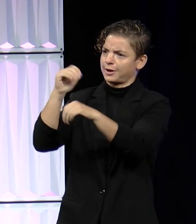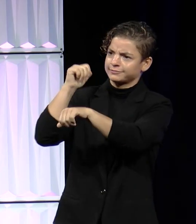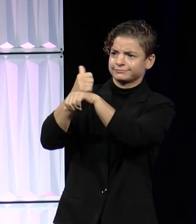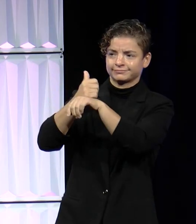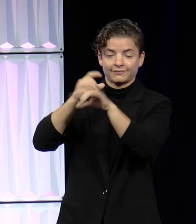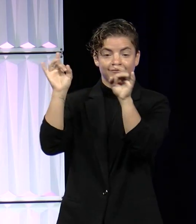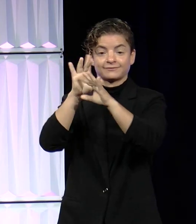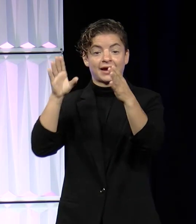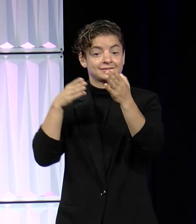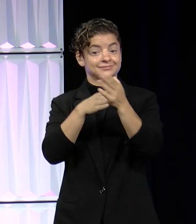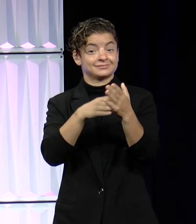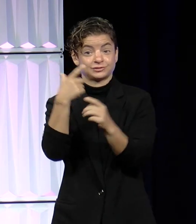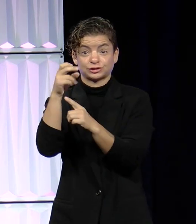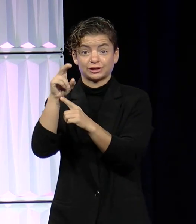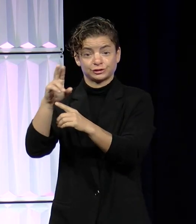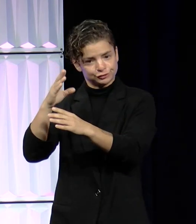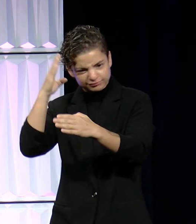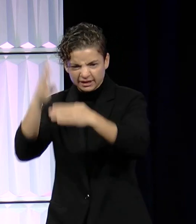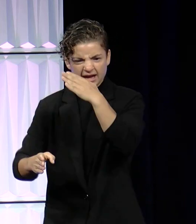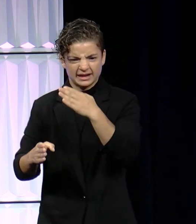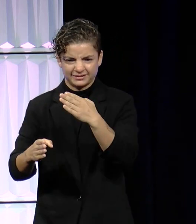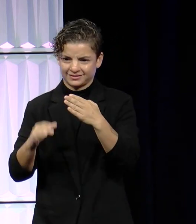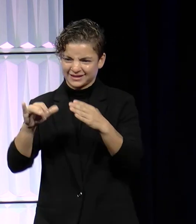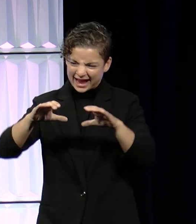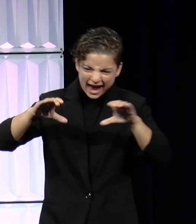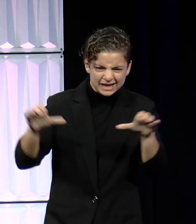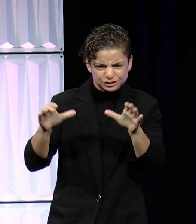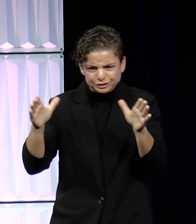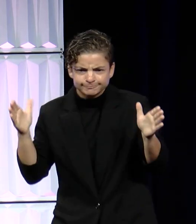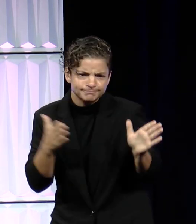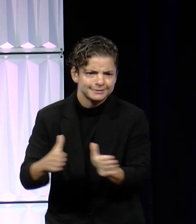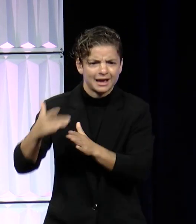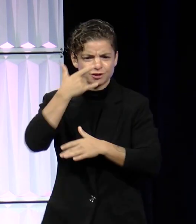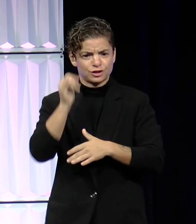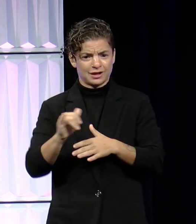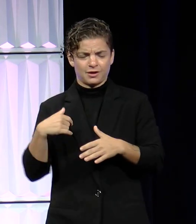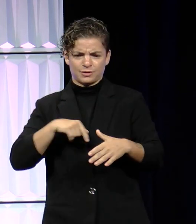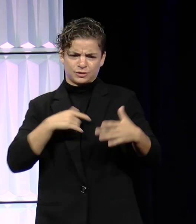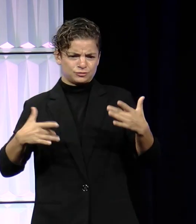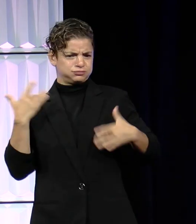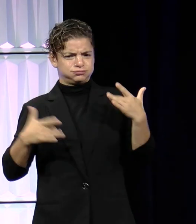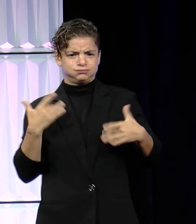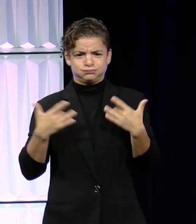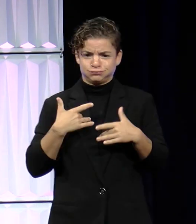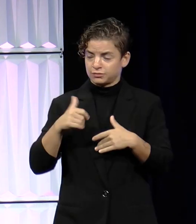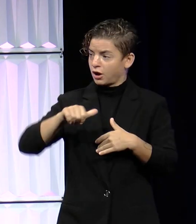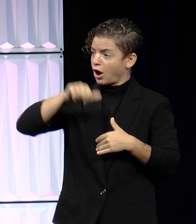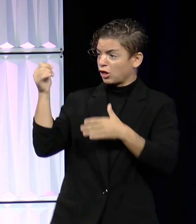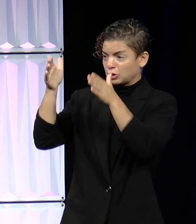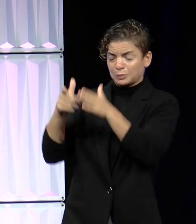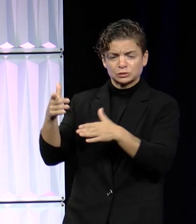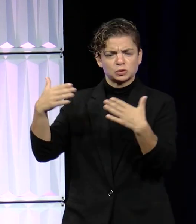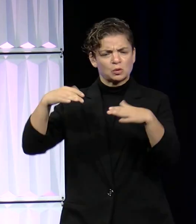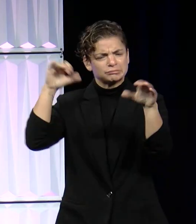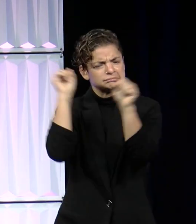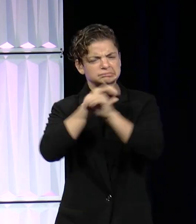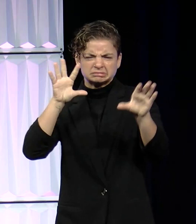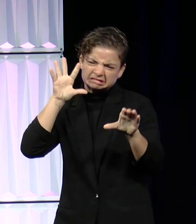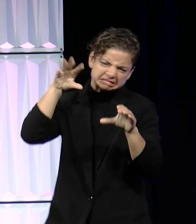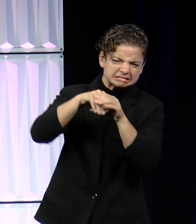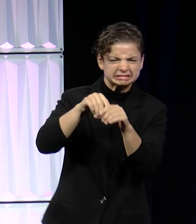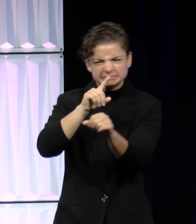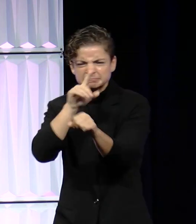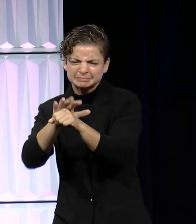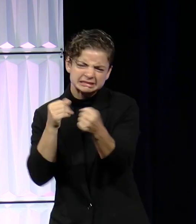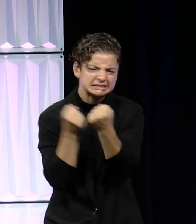I'm excited to welcome another movement champion to the stage. Allison Randall is the Principal Deputy Director